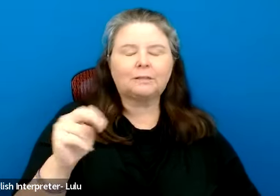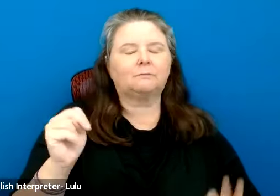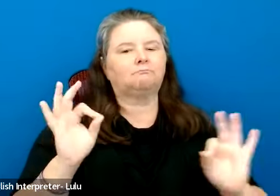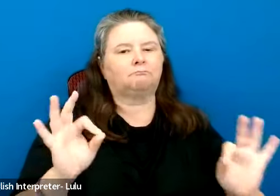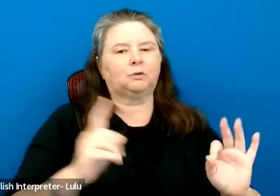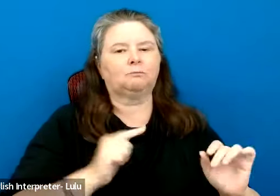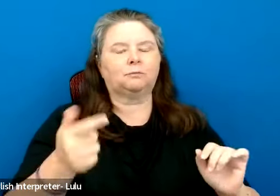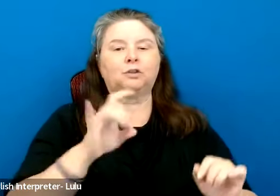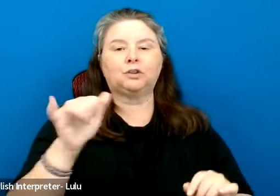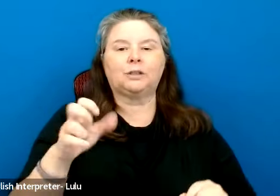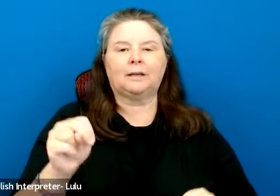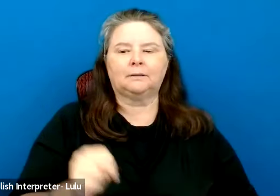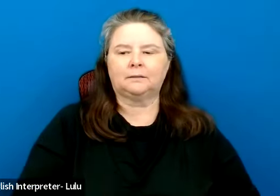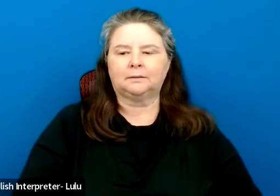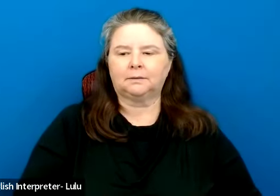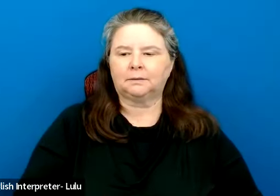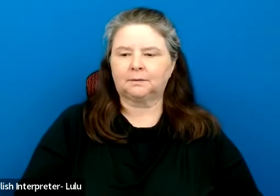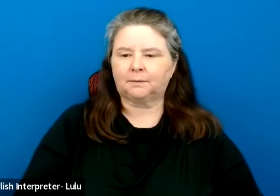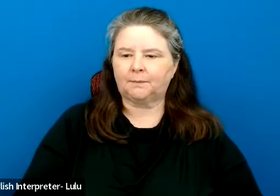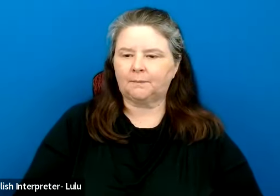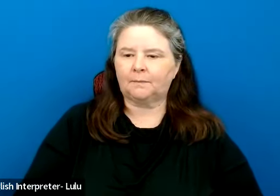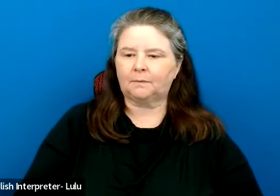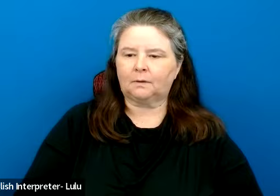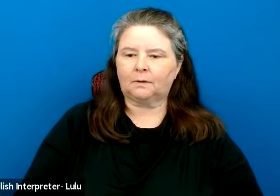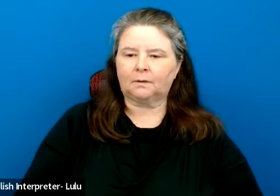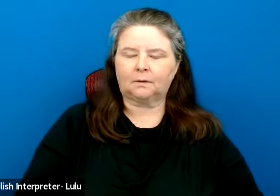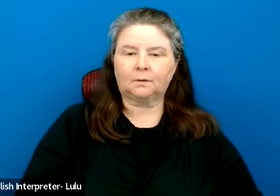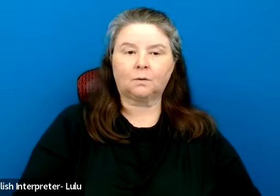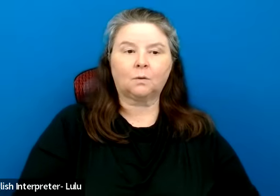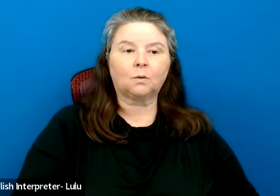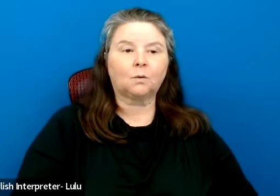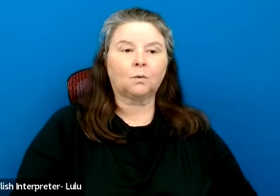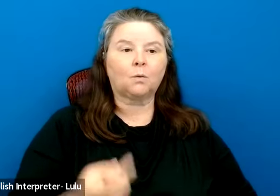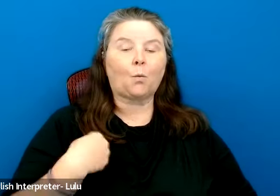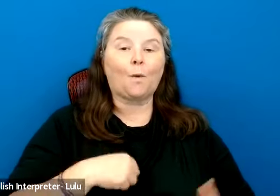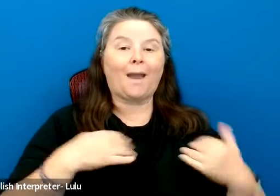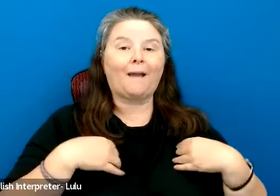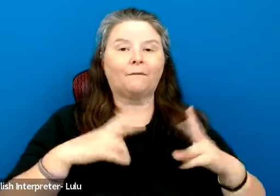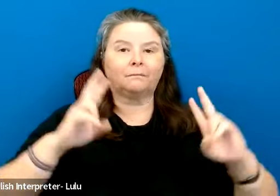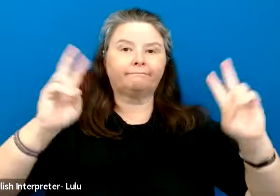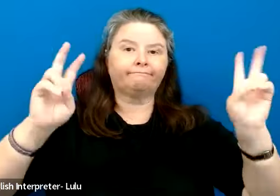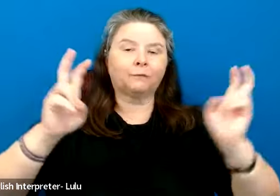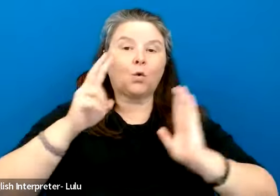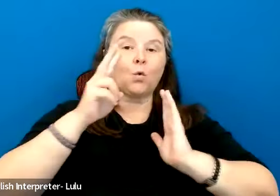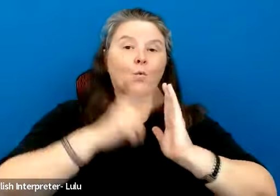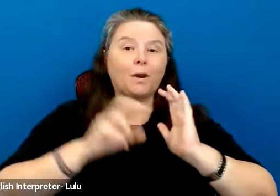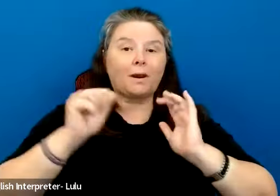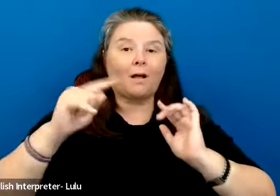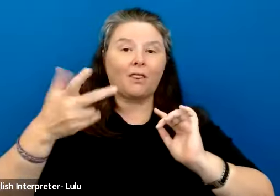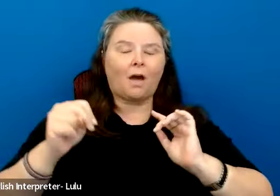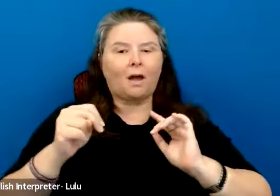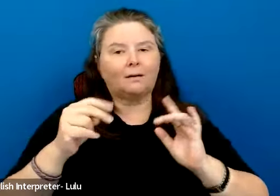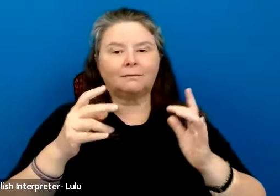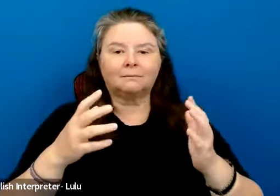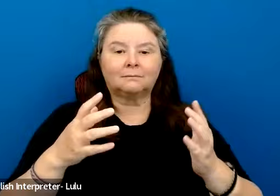I'll turn it over to Jen. Yeah, so we held the readathon. That's sort of in quotation marks because it's still going. If your kid has